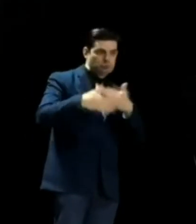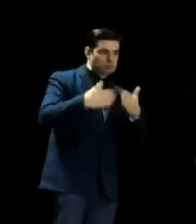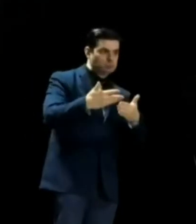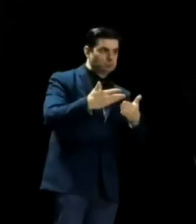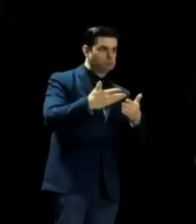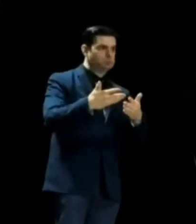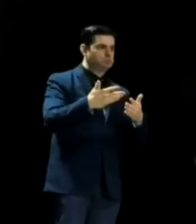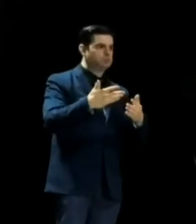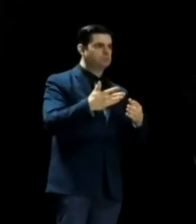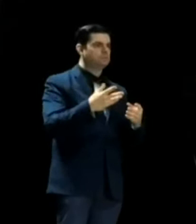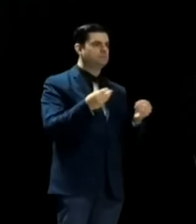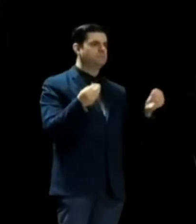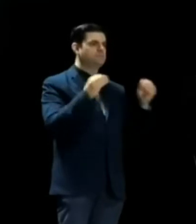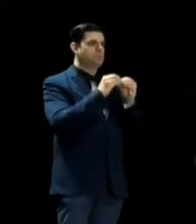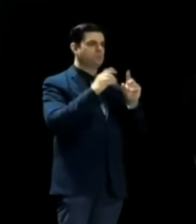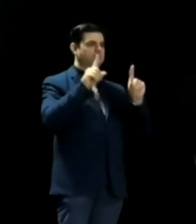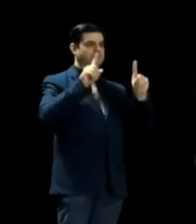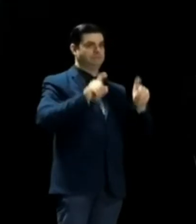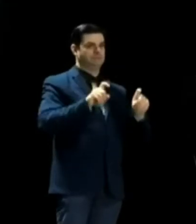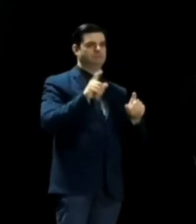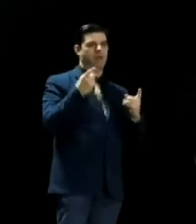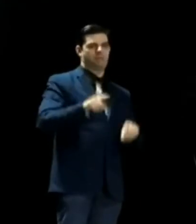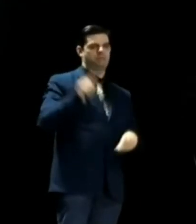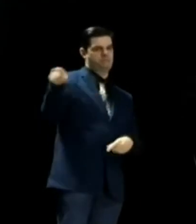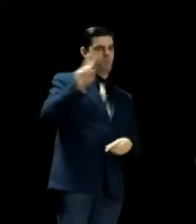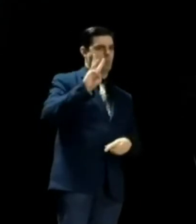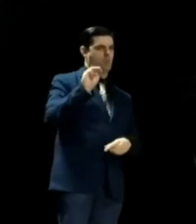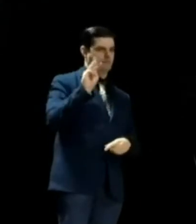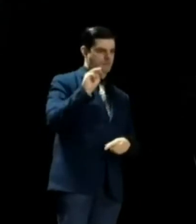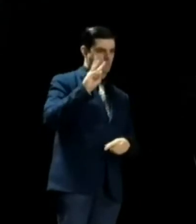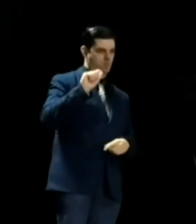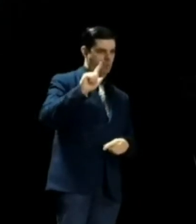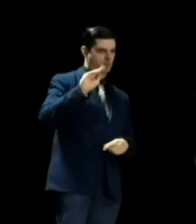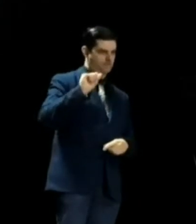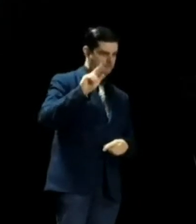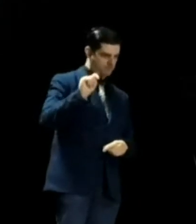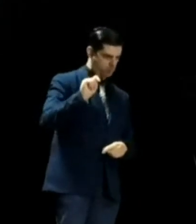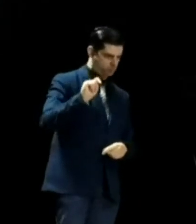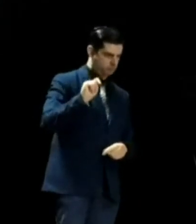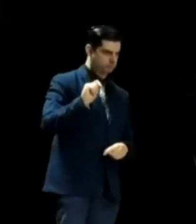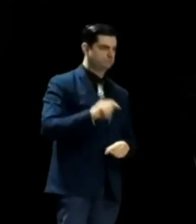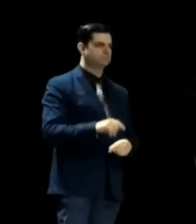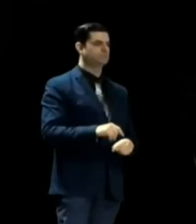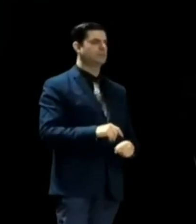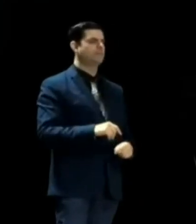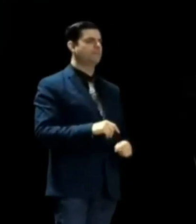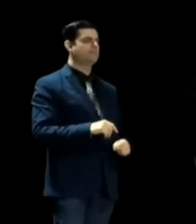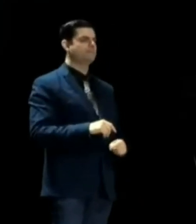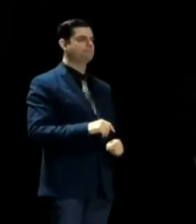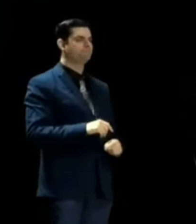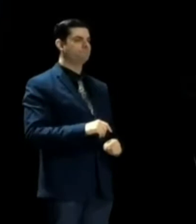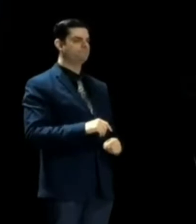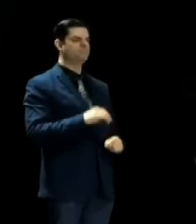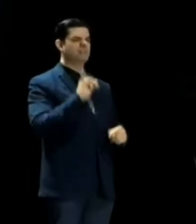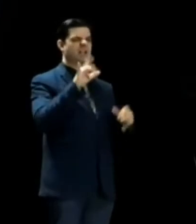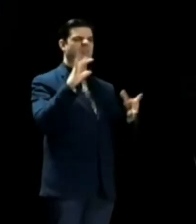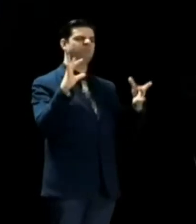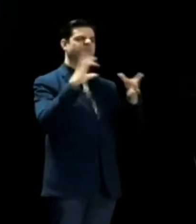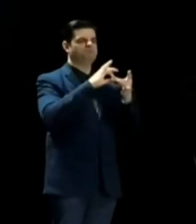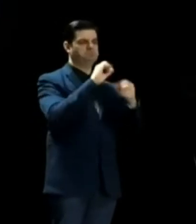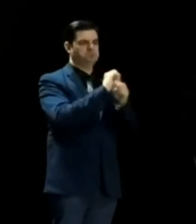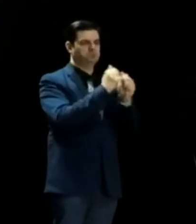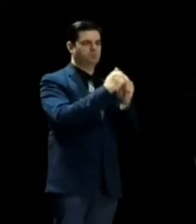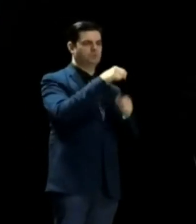Walmart. We talked to Walmart, we talked to Quest. We want to thank them for working with us so that we can get